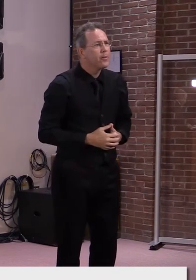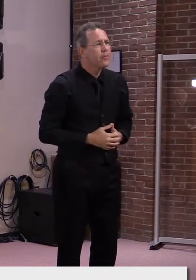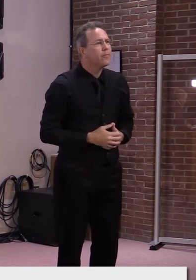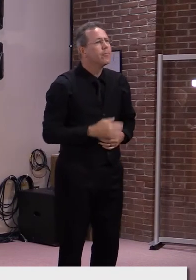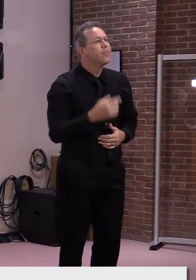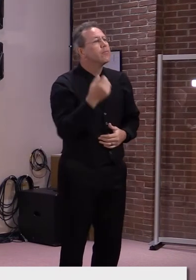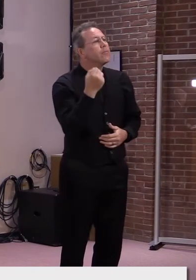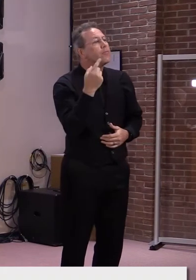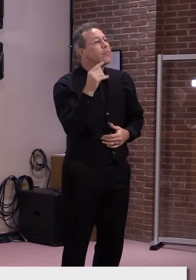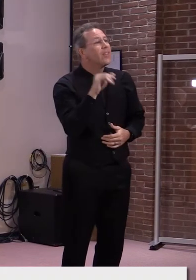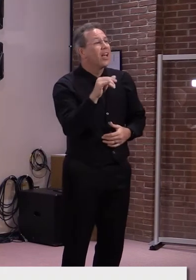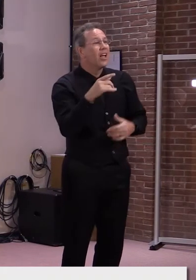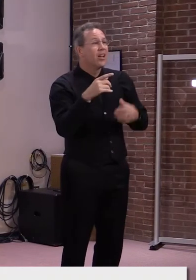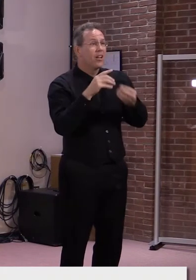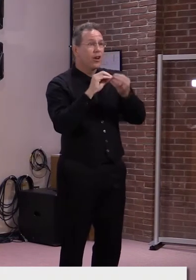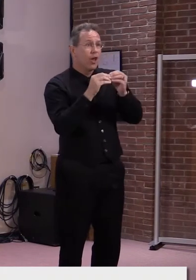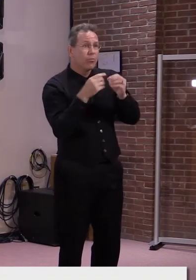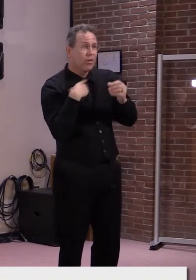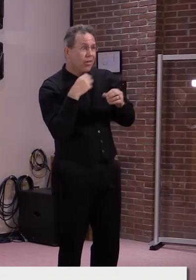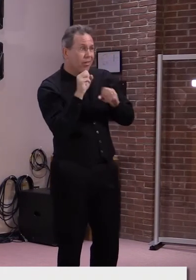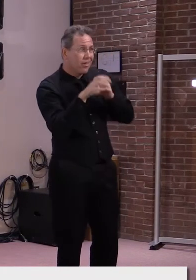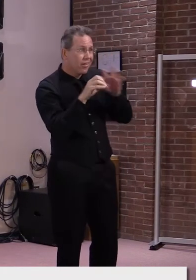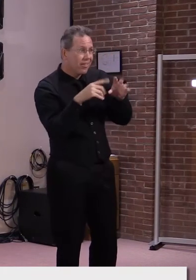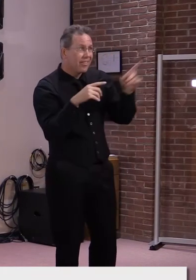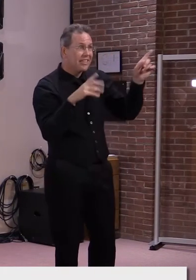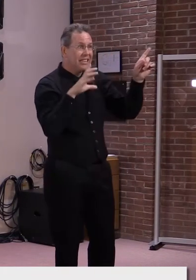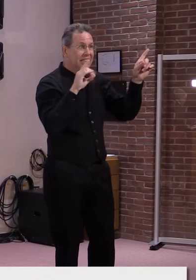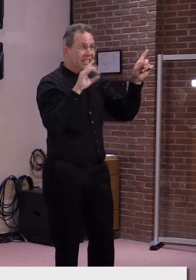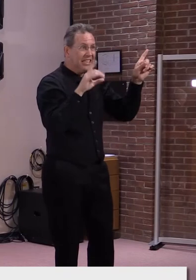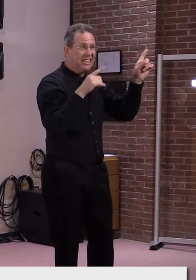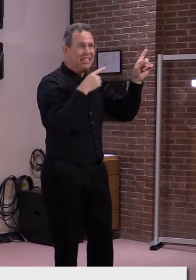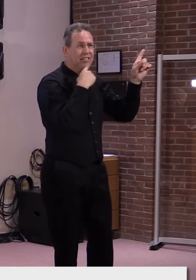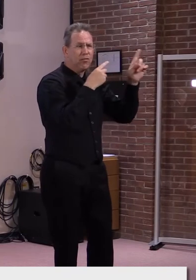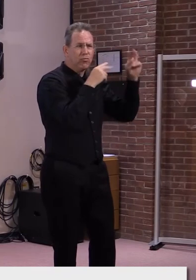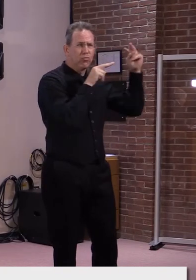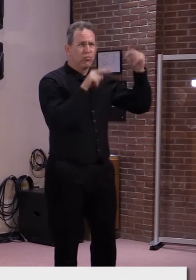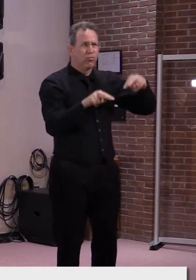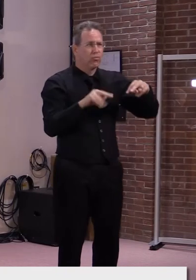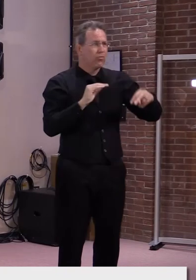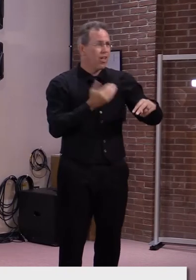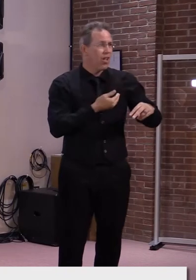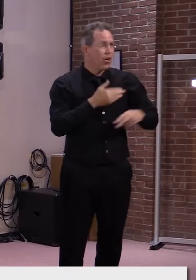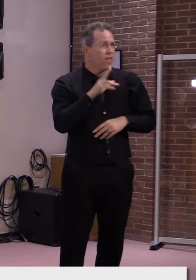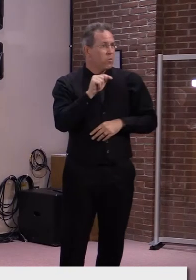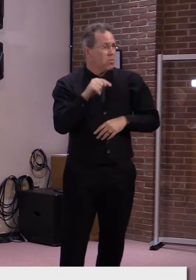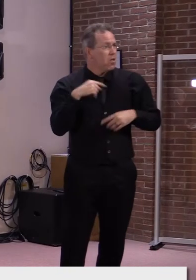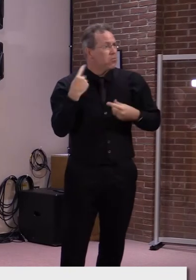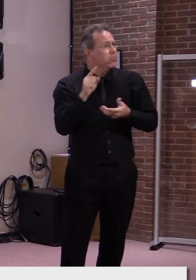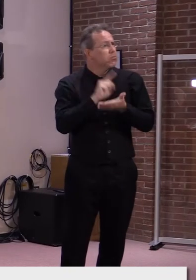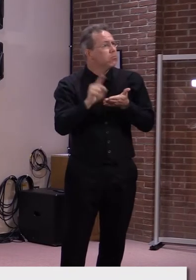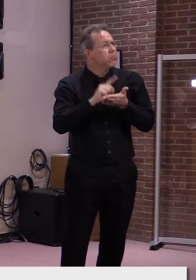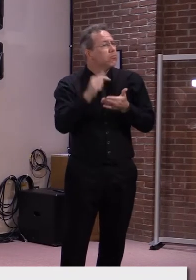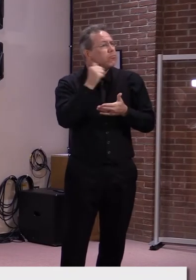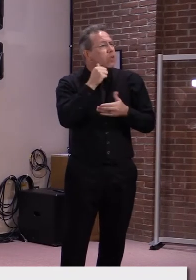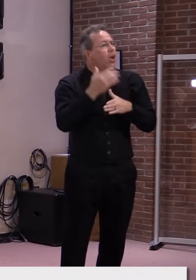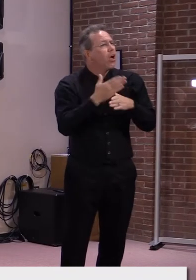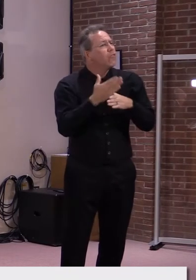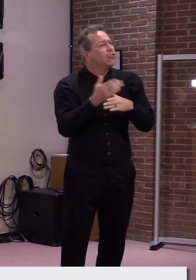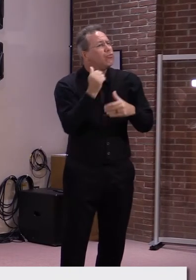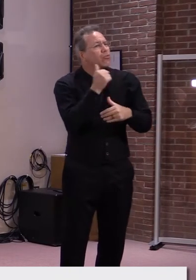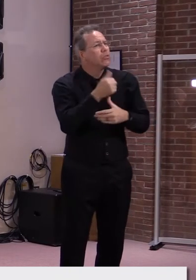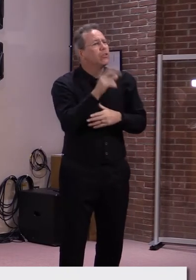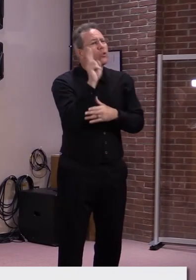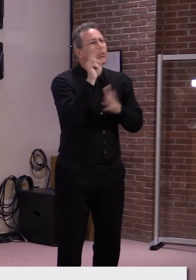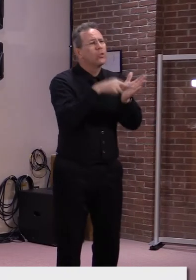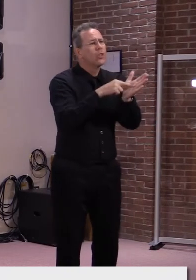the CDC and adjusted by DFR, the 7-day vaccination average was